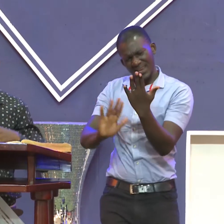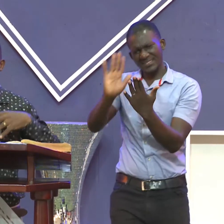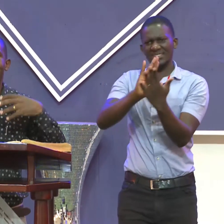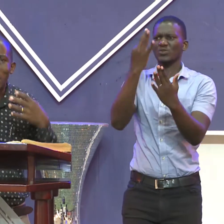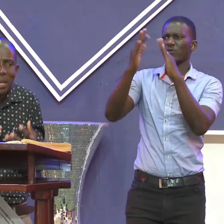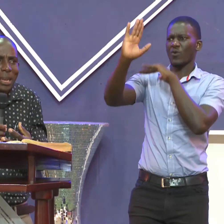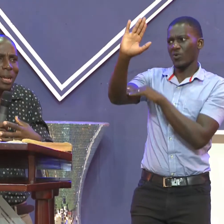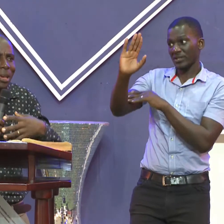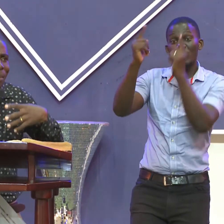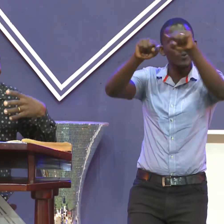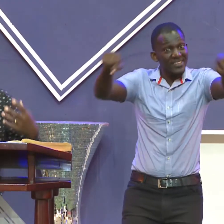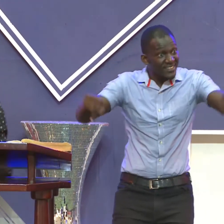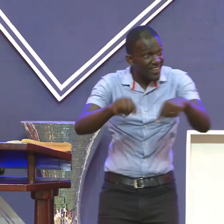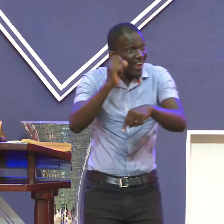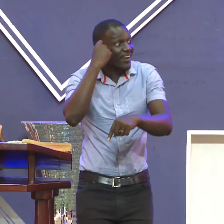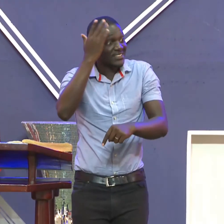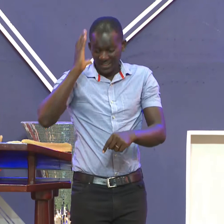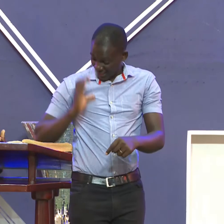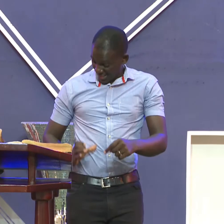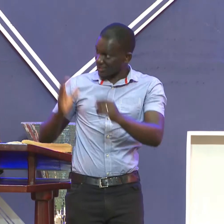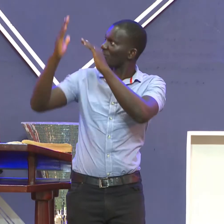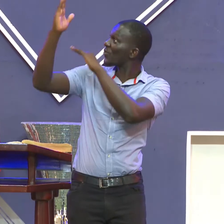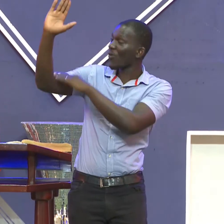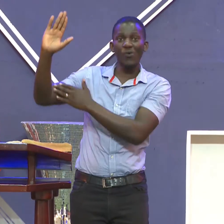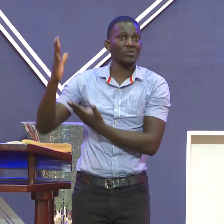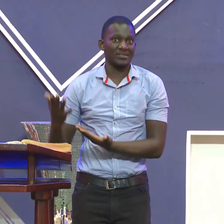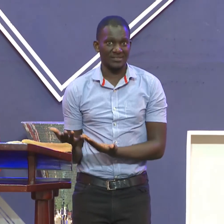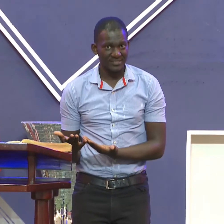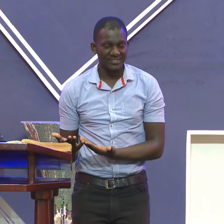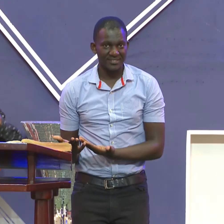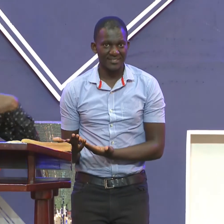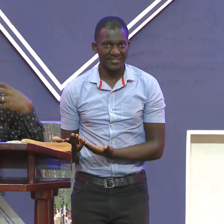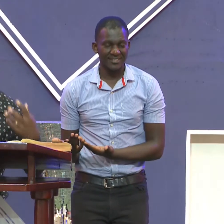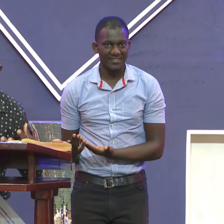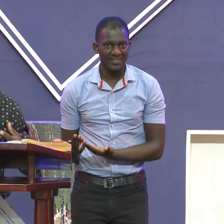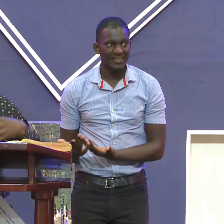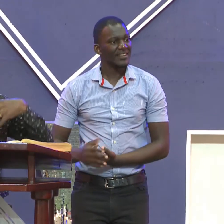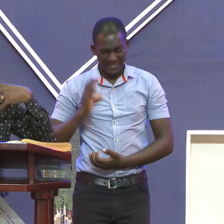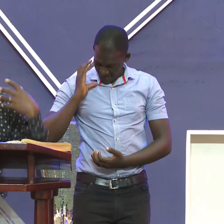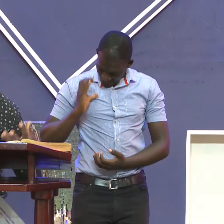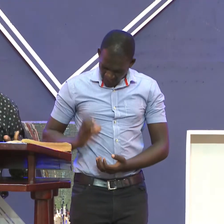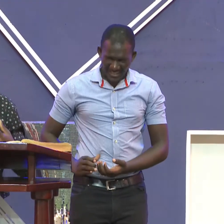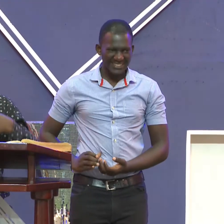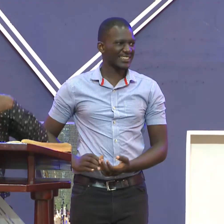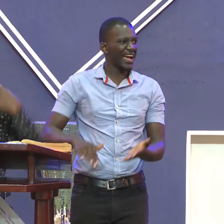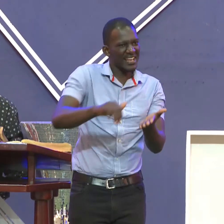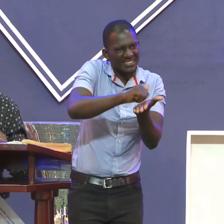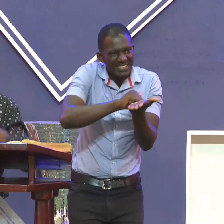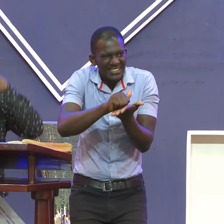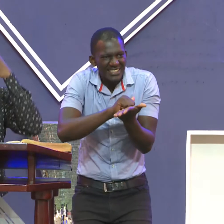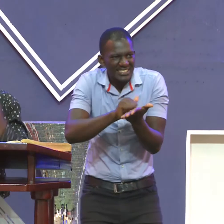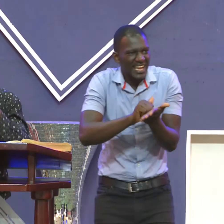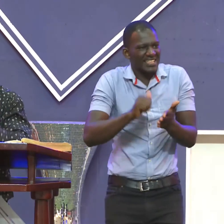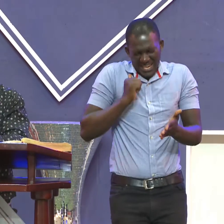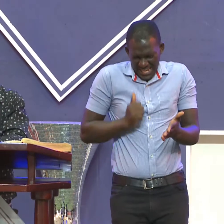Lord. Tutegera embala ya Katonda. We understand the character of God. The character, the nature, the